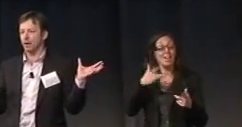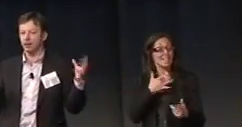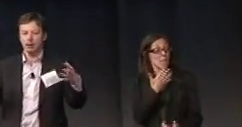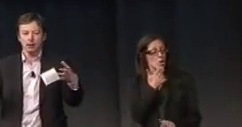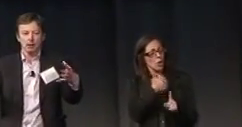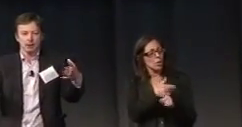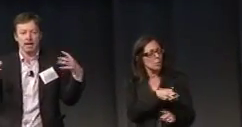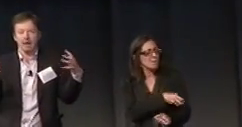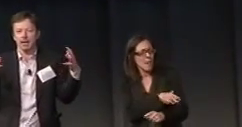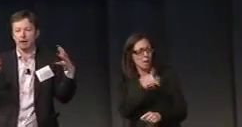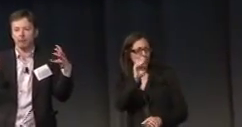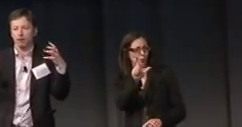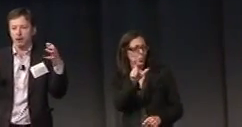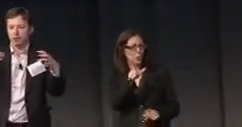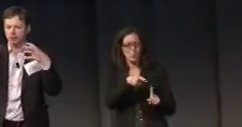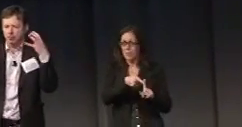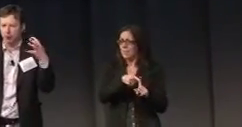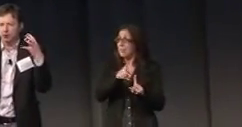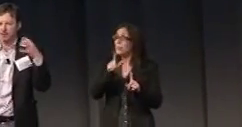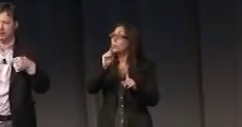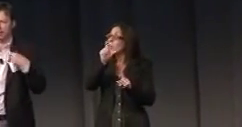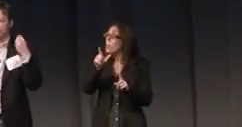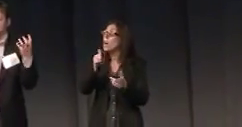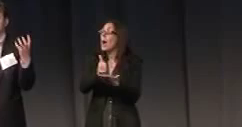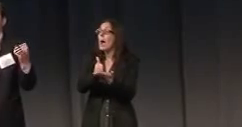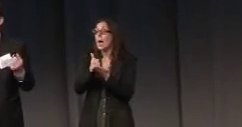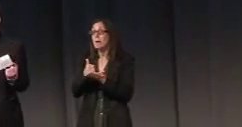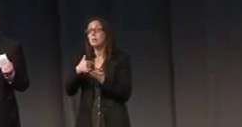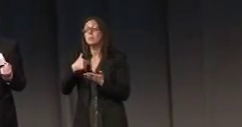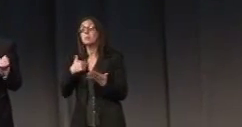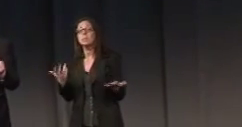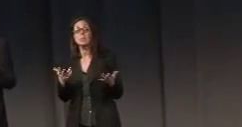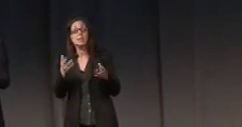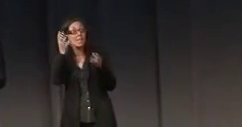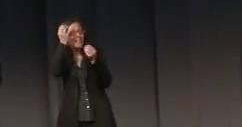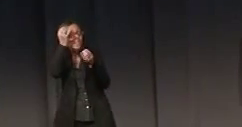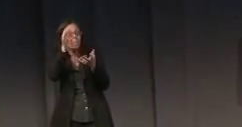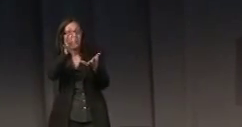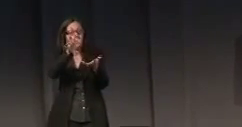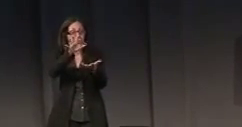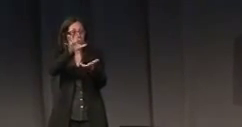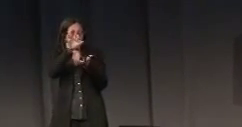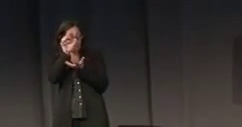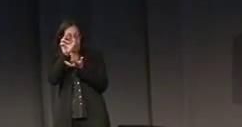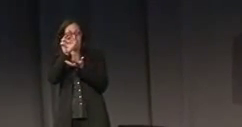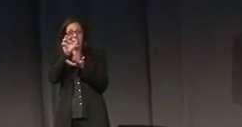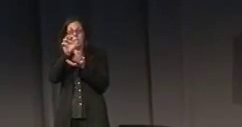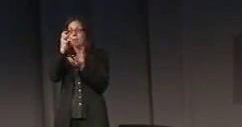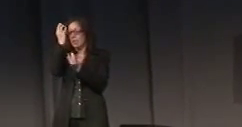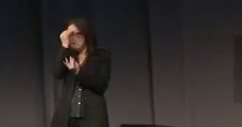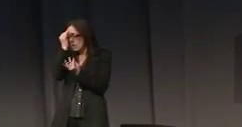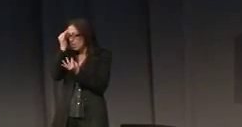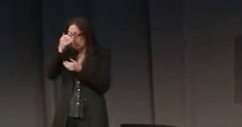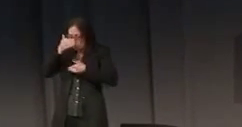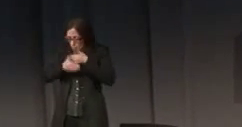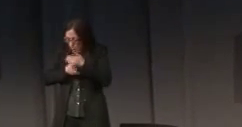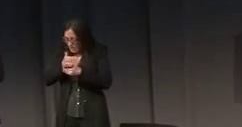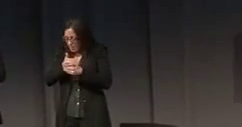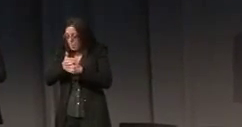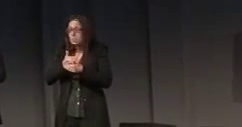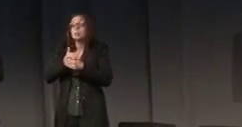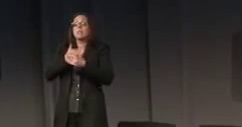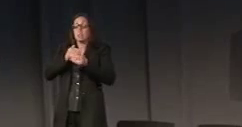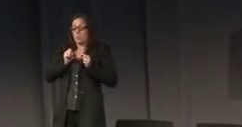how we take in information, process it, and produce some thought or action. And this is something that I think we often take